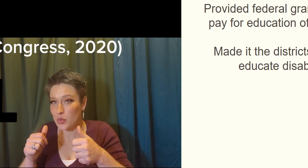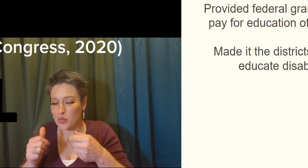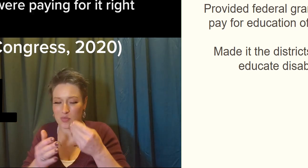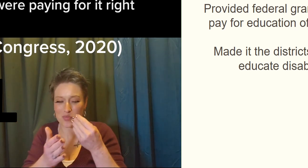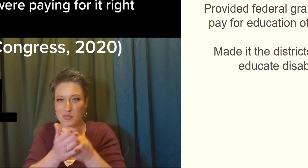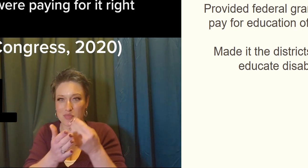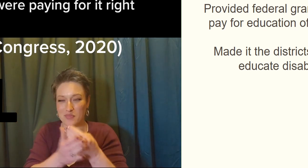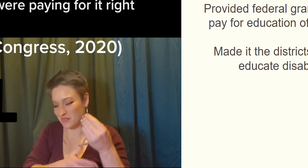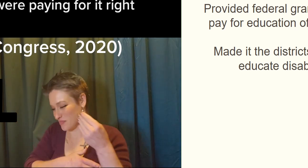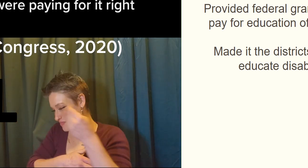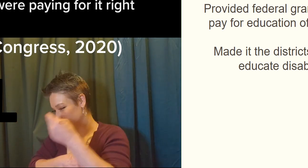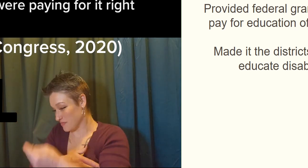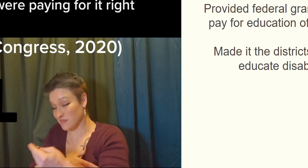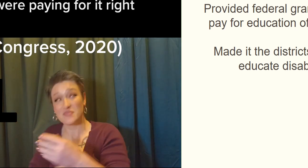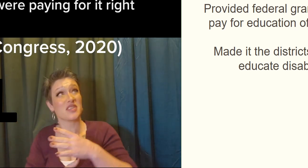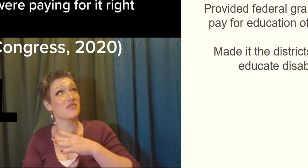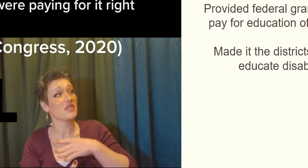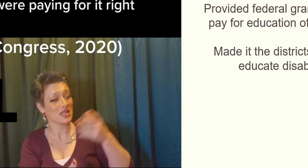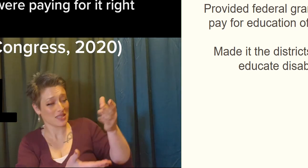Because,